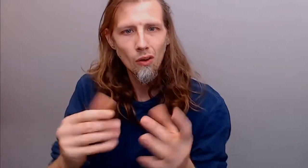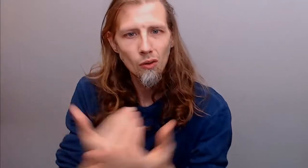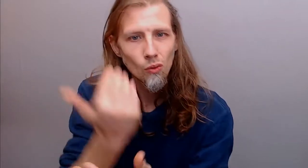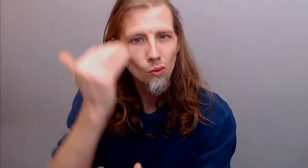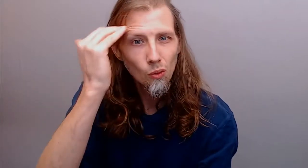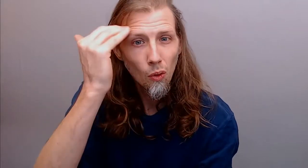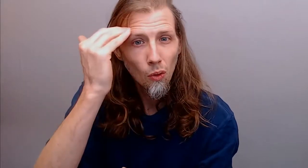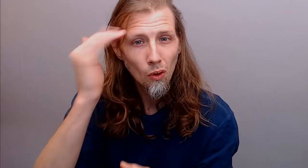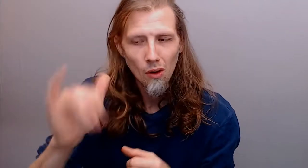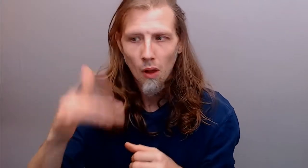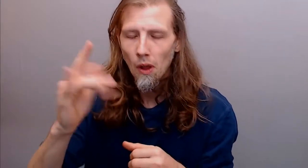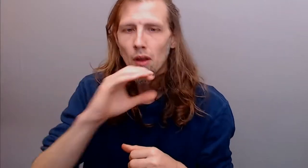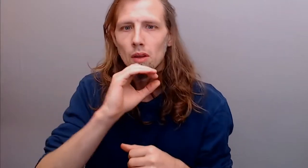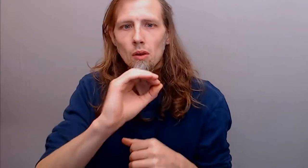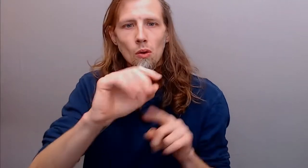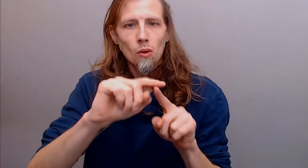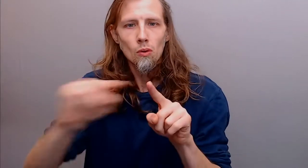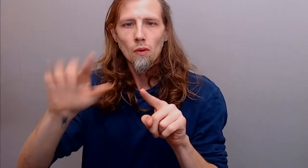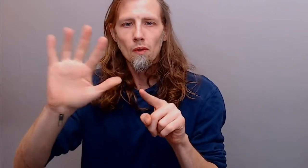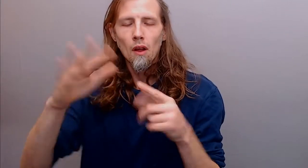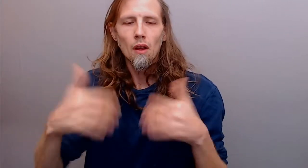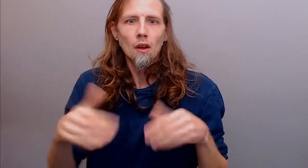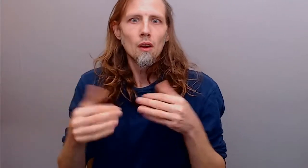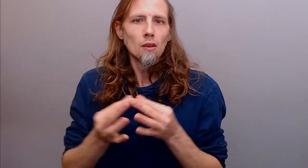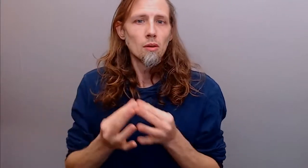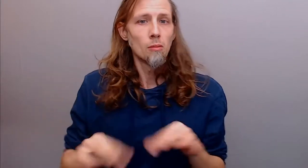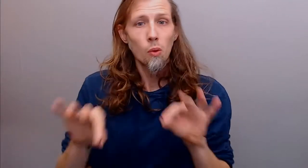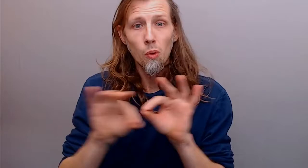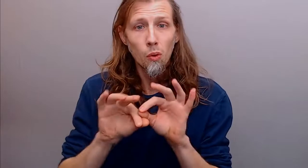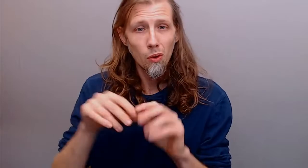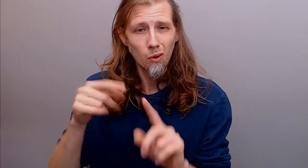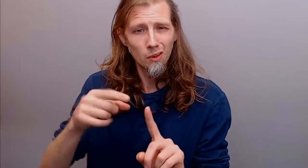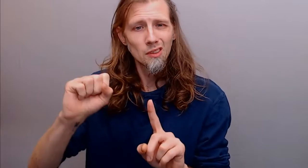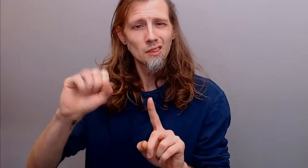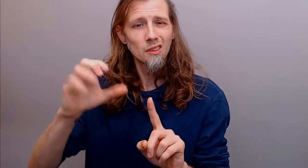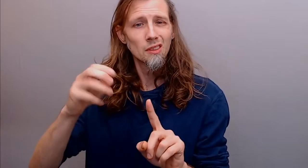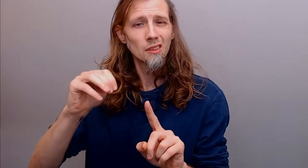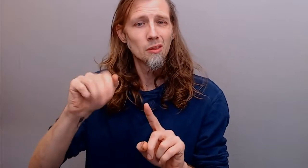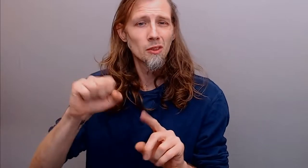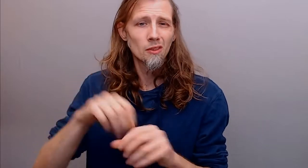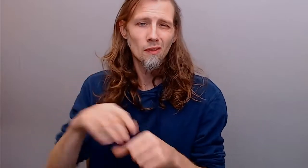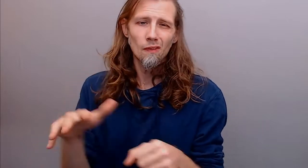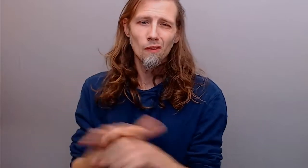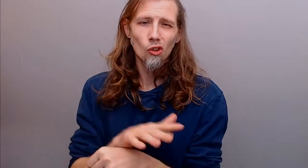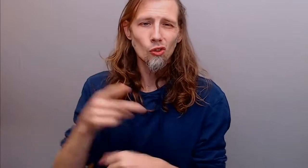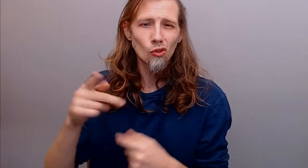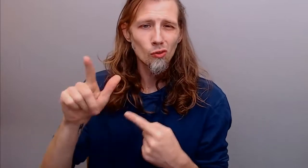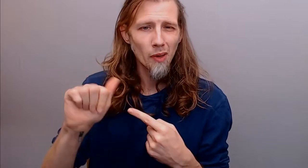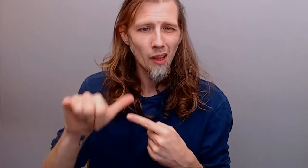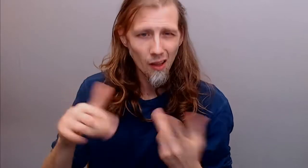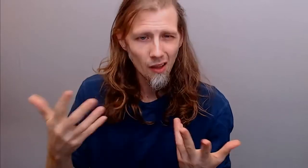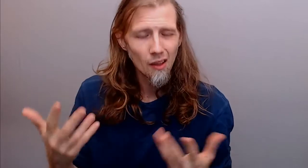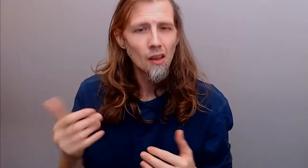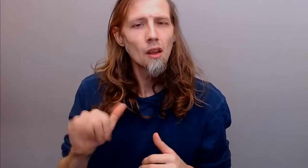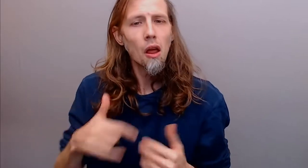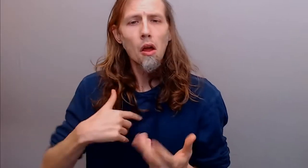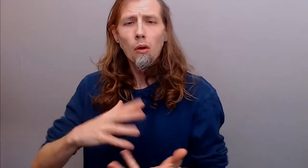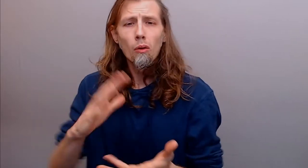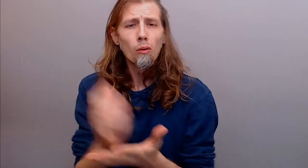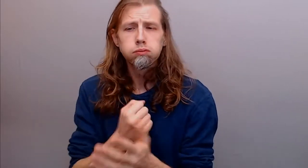the acquisition of new knowledge. That's why it's critical to be aware of this area for children from birth to 5. This is where schema development is